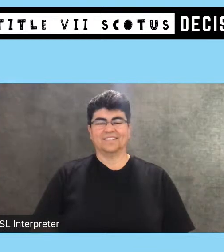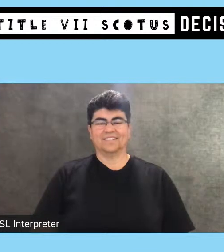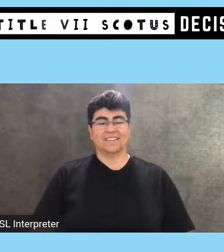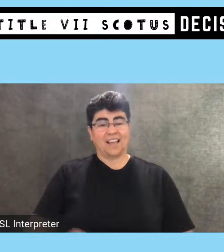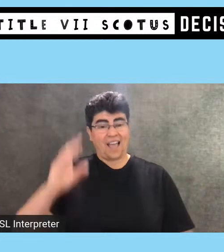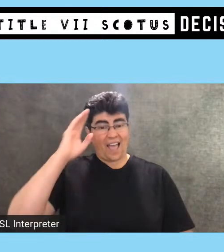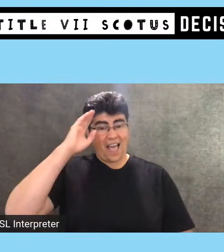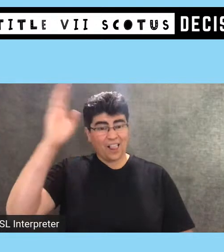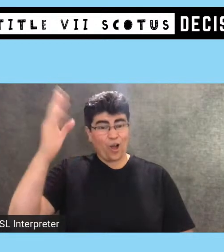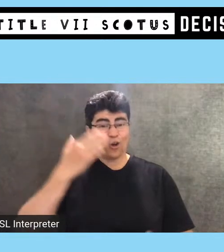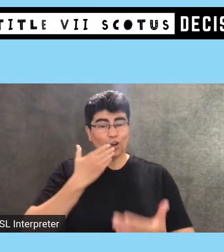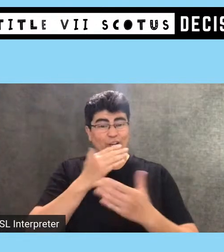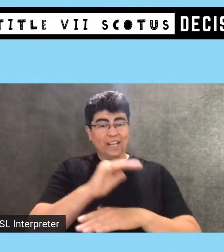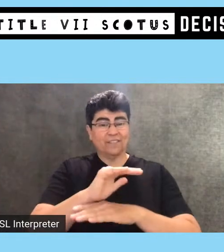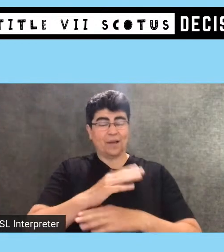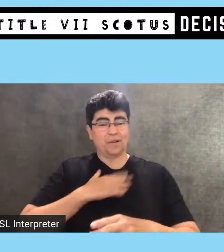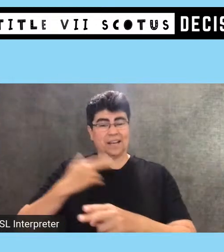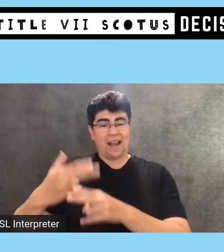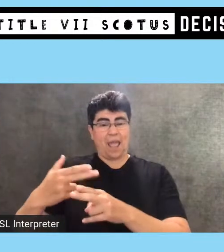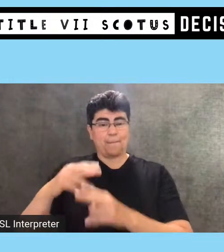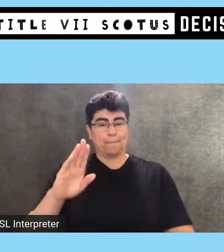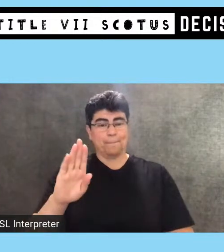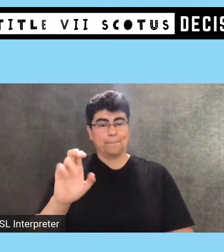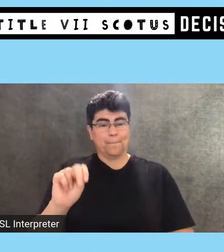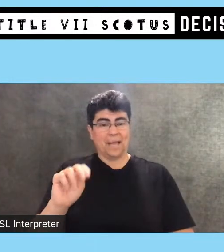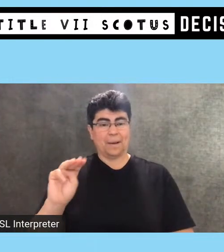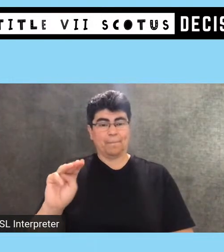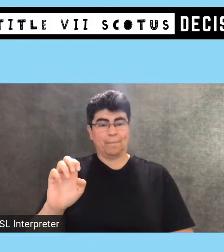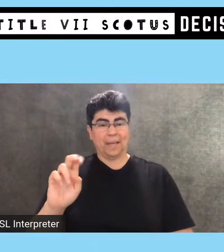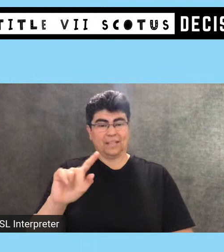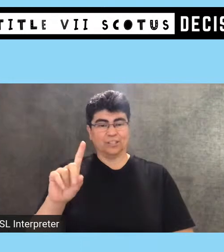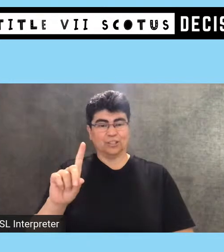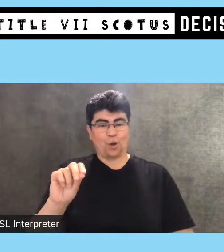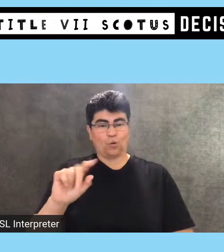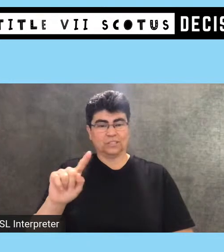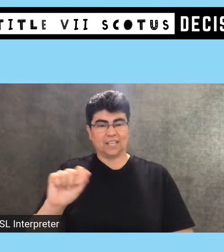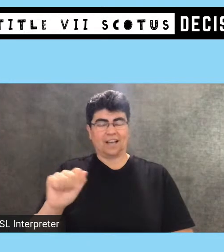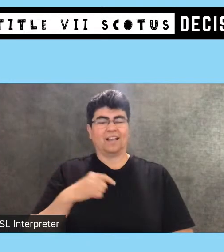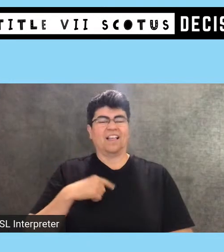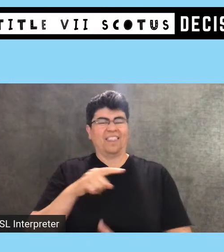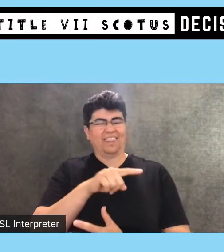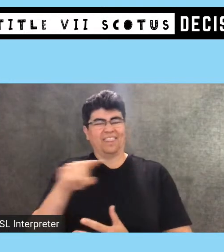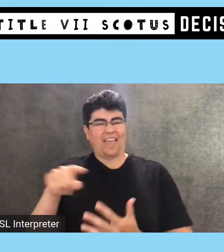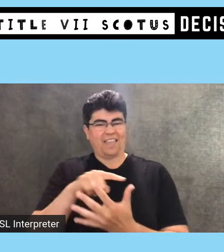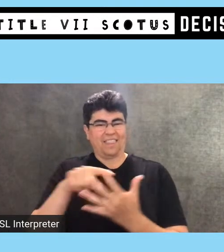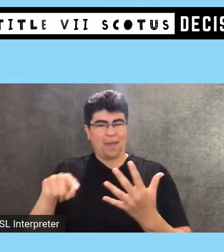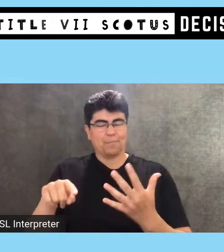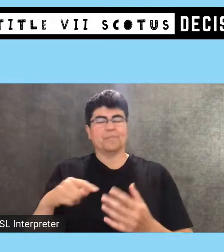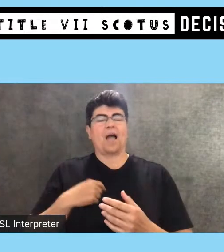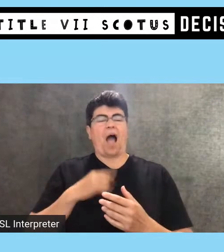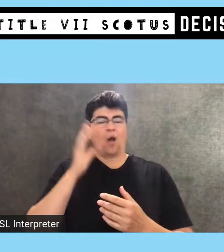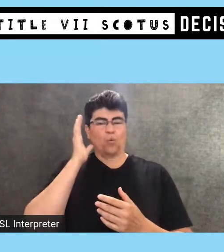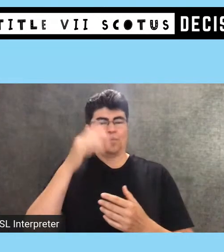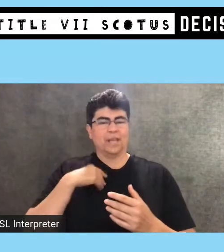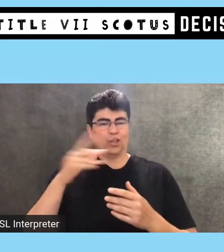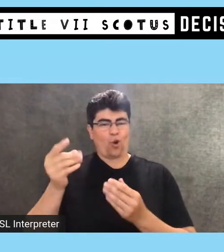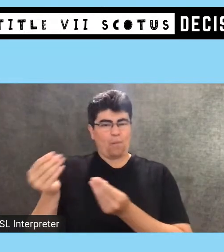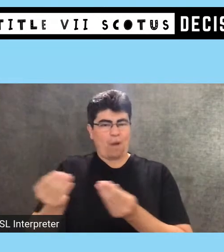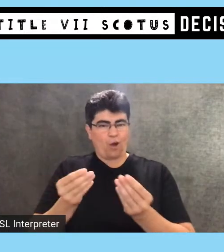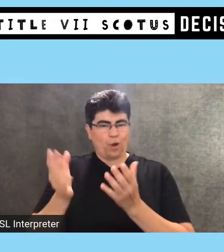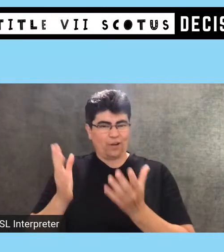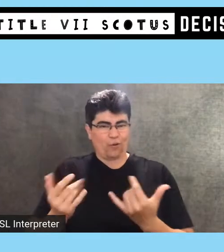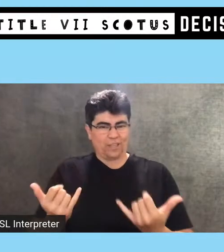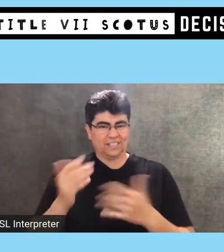Hello and good evening. My name is Ben Mendoza, pronouns they, them. I'll be your moderator for this evening. Thank